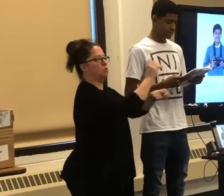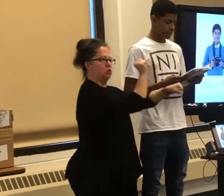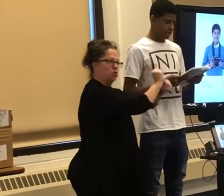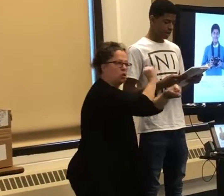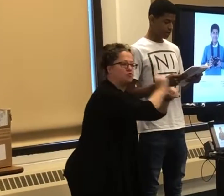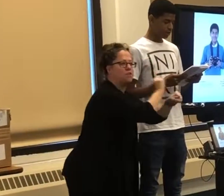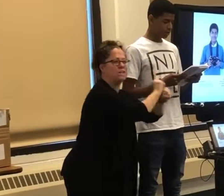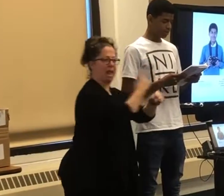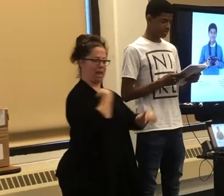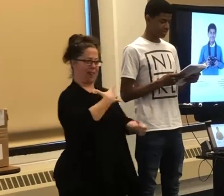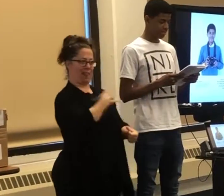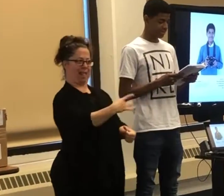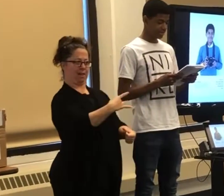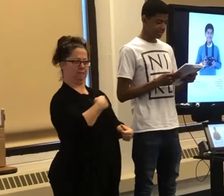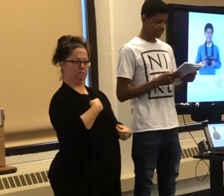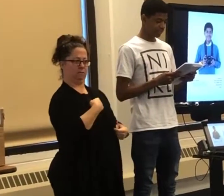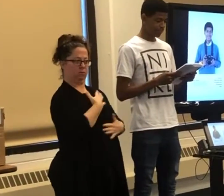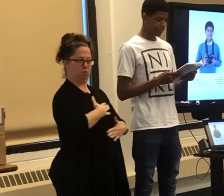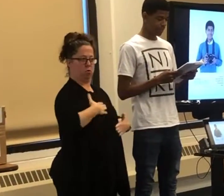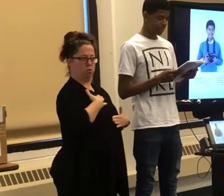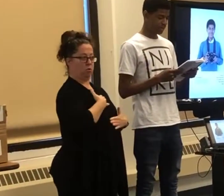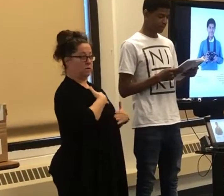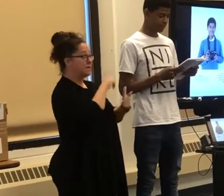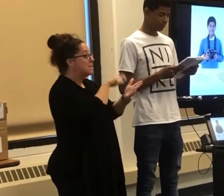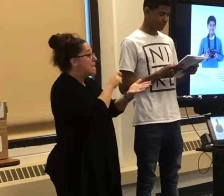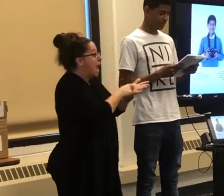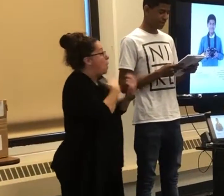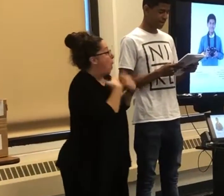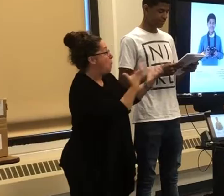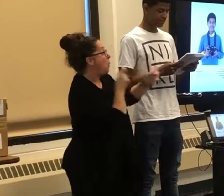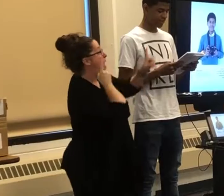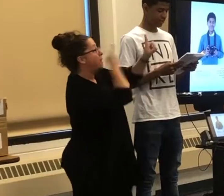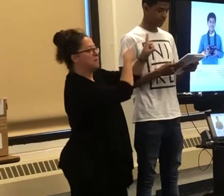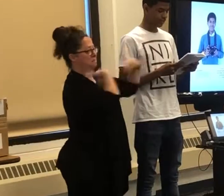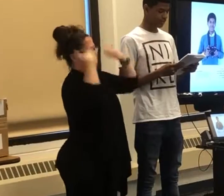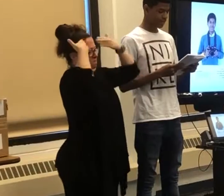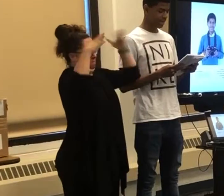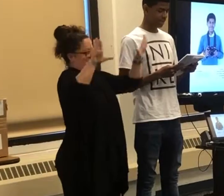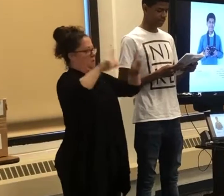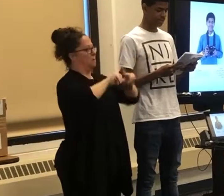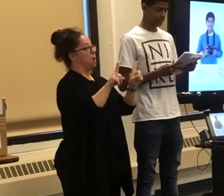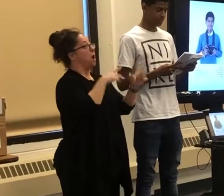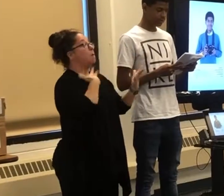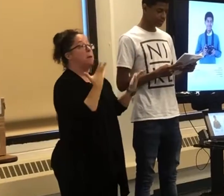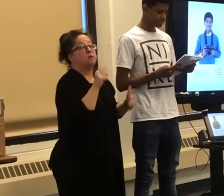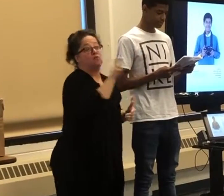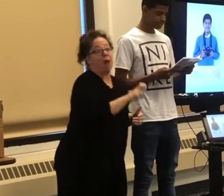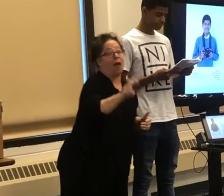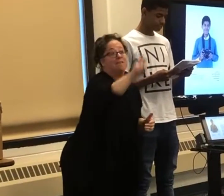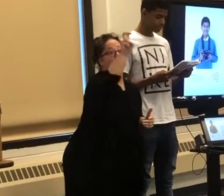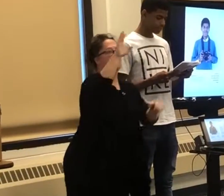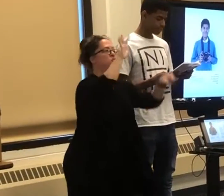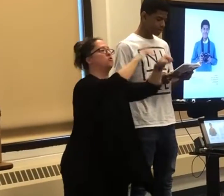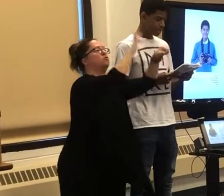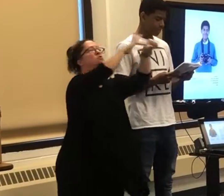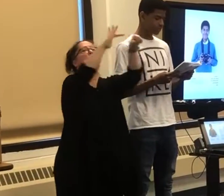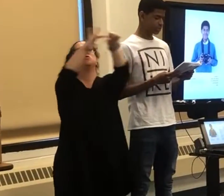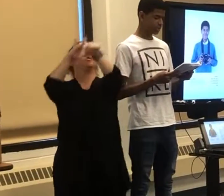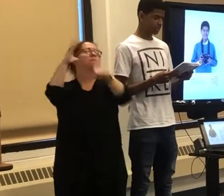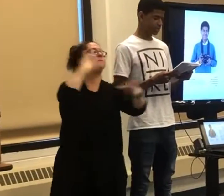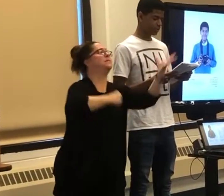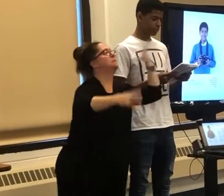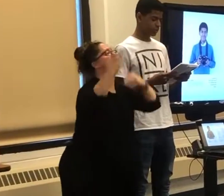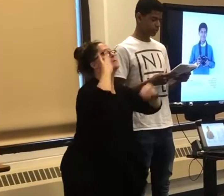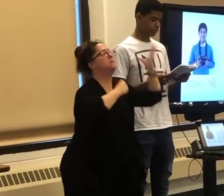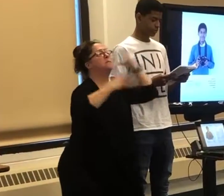I don't know what exactly yet, but I want it to involve a lot of travel and life experience. I